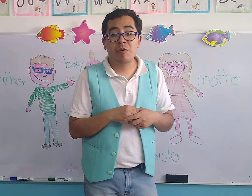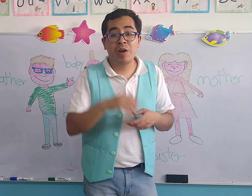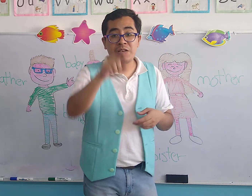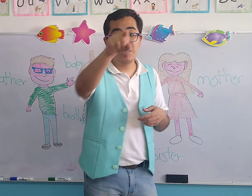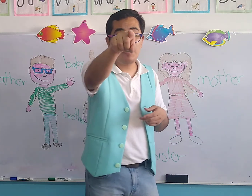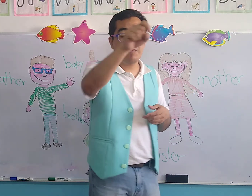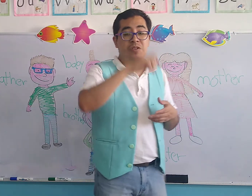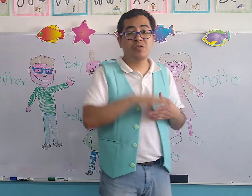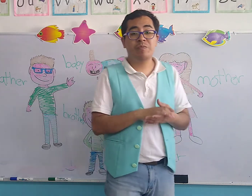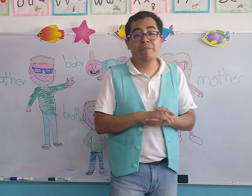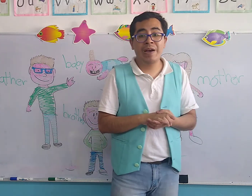¿Cuál es el nombre de su papá?